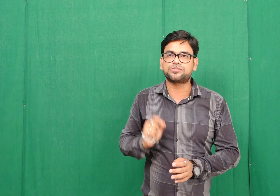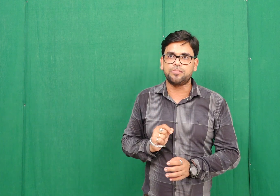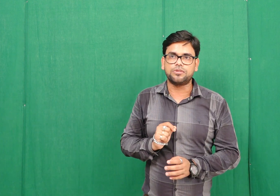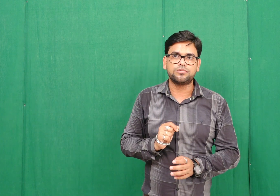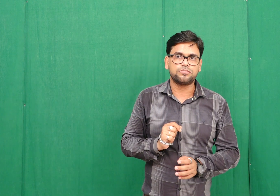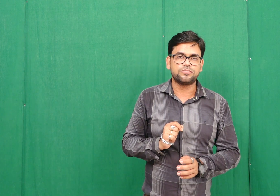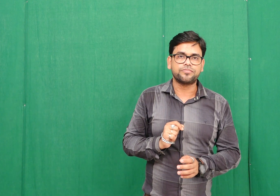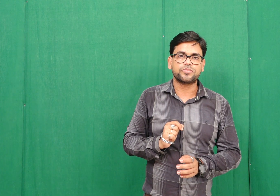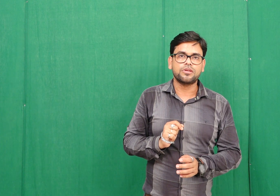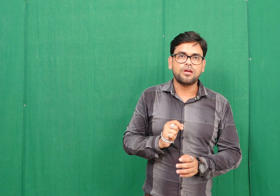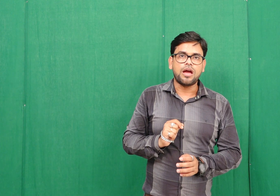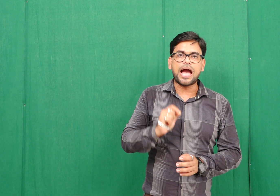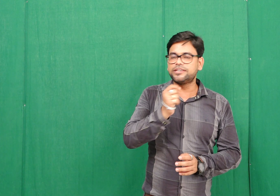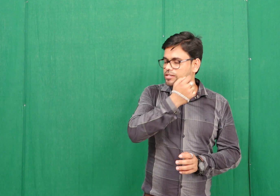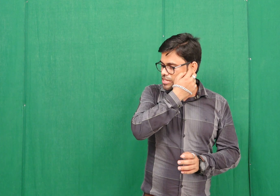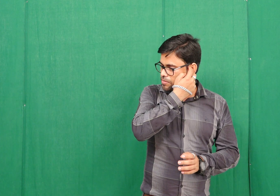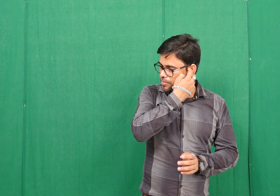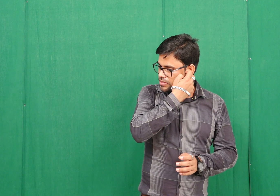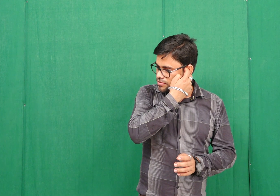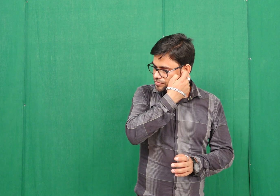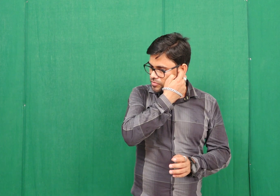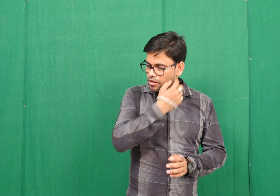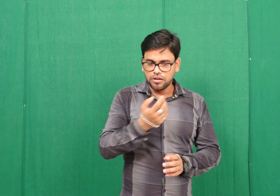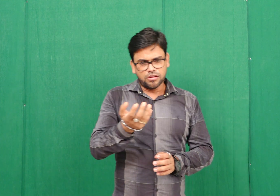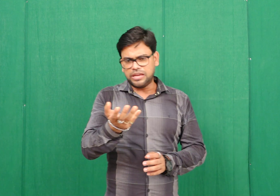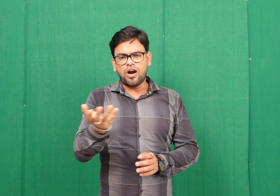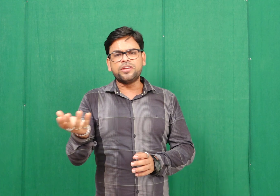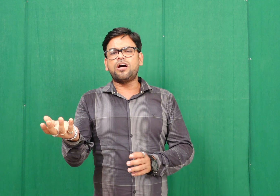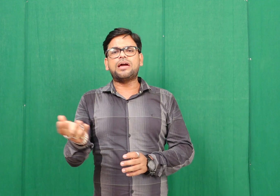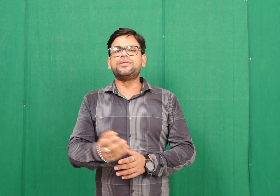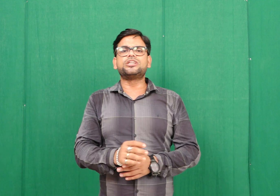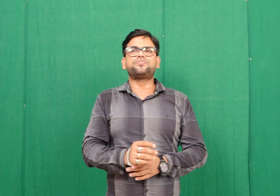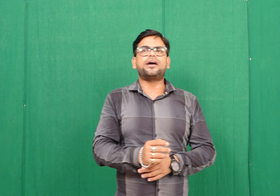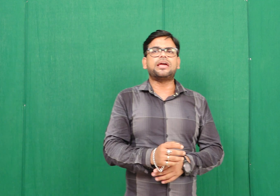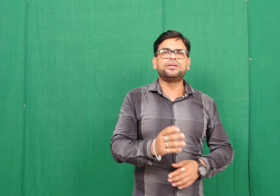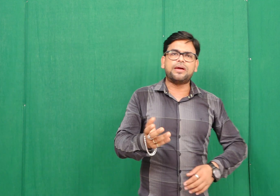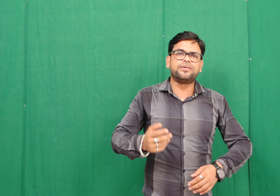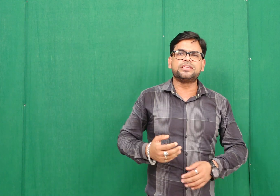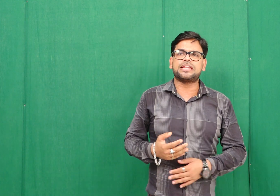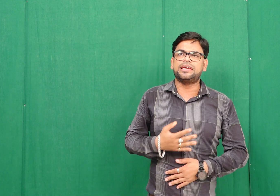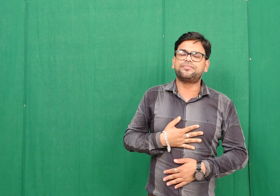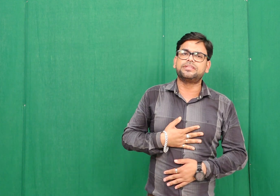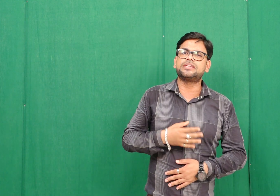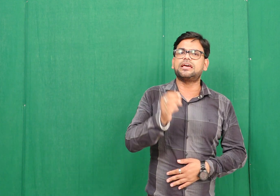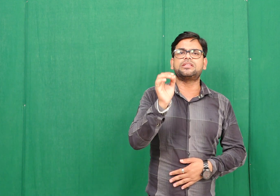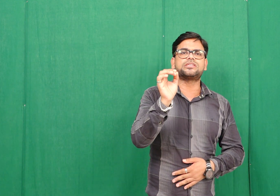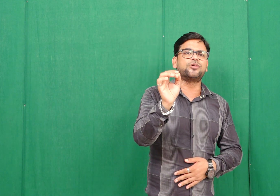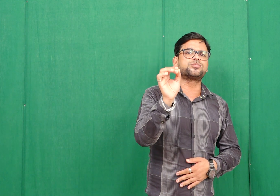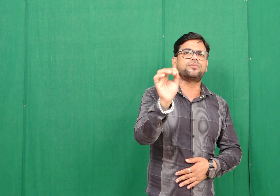transformer. Ideal transformer means in everybody's part, everybody's life, there must be some